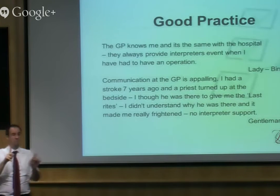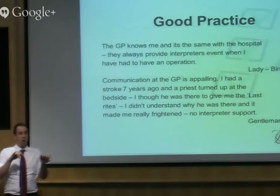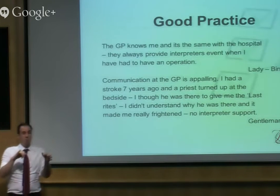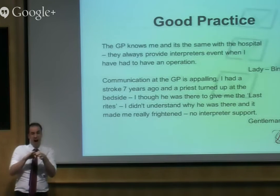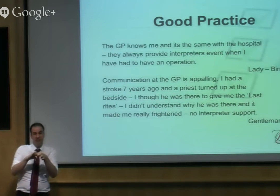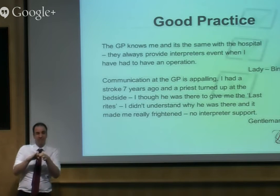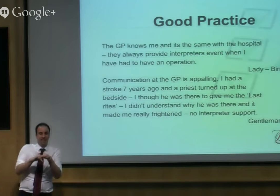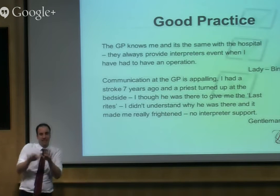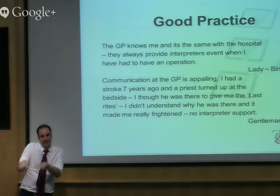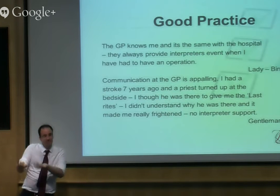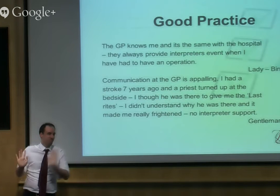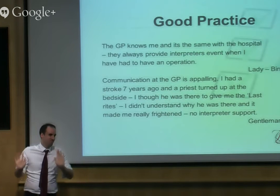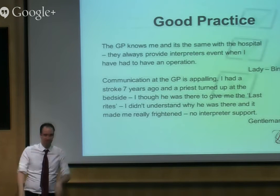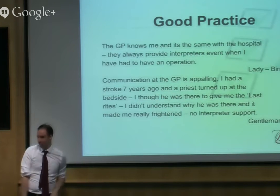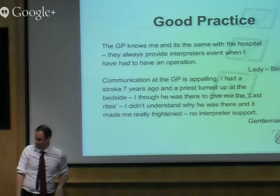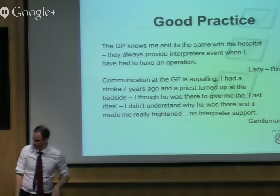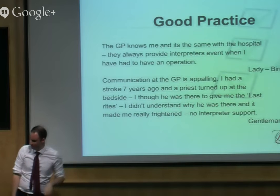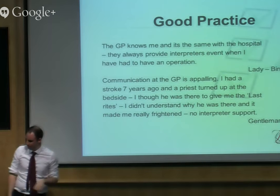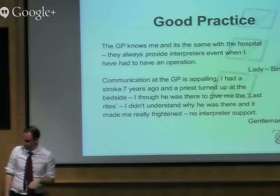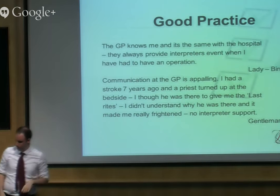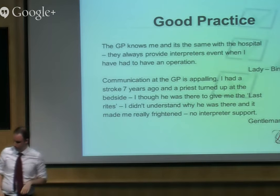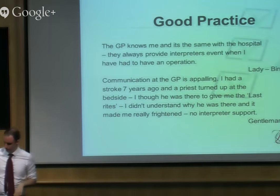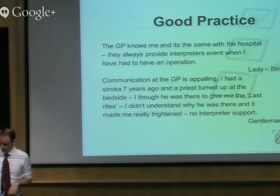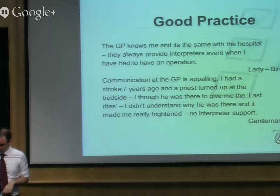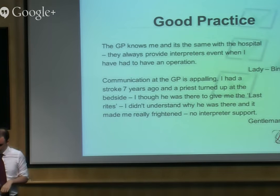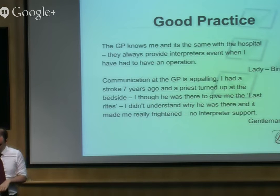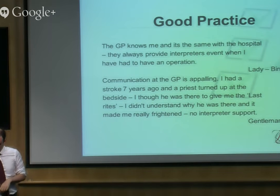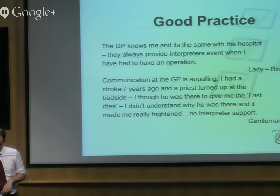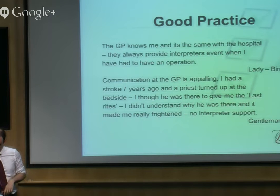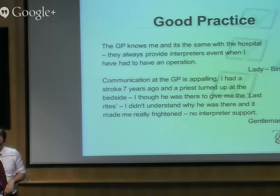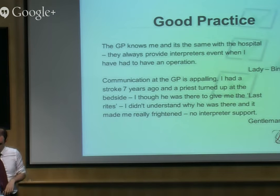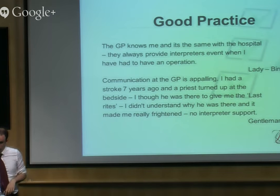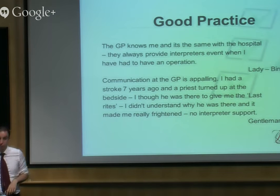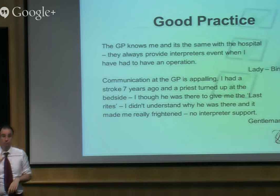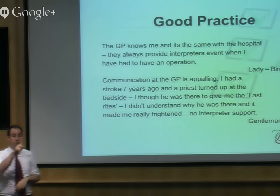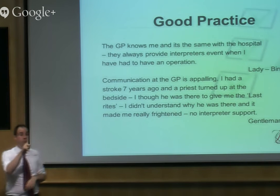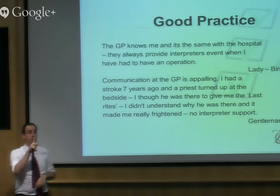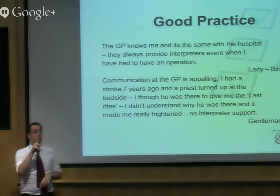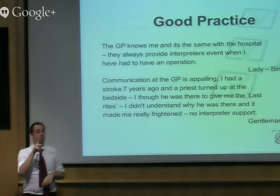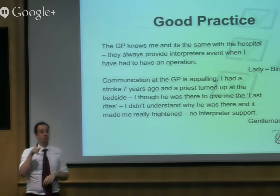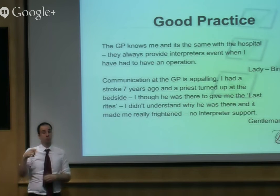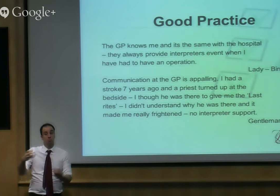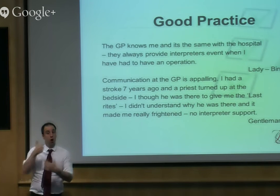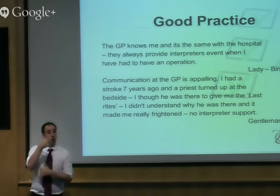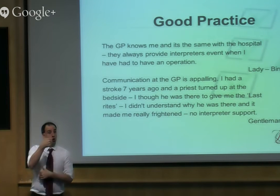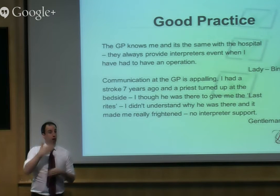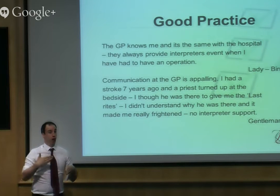here at the GP surgery. And it actually took his wife to calm him down because of the attitude that was so bad.